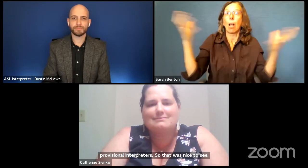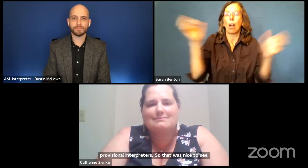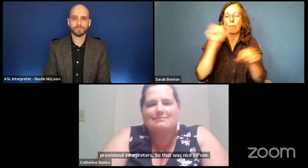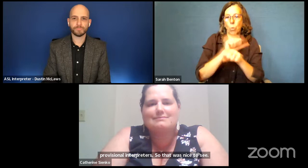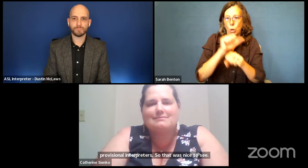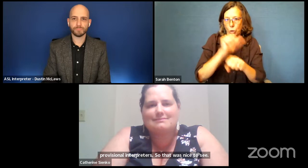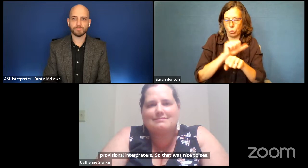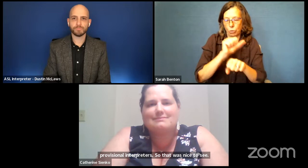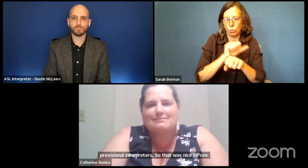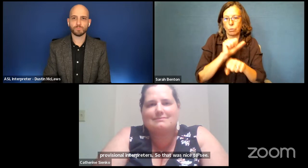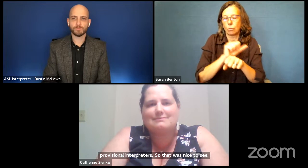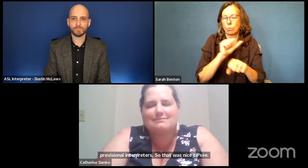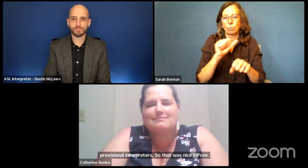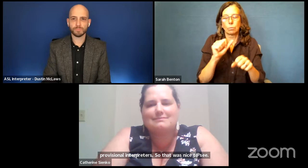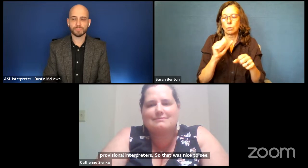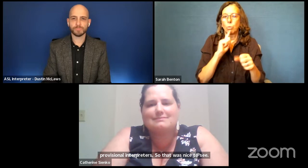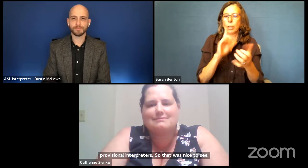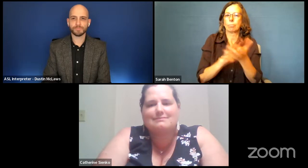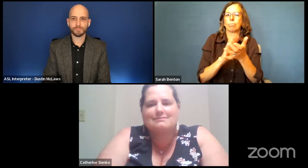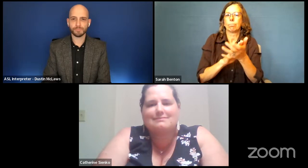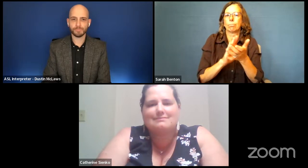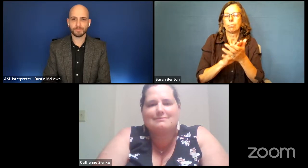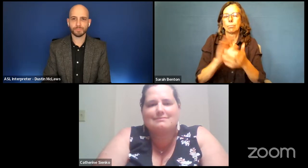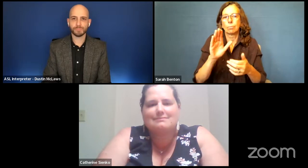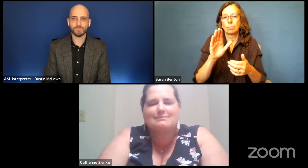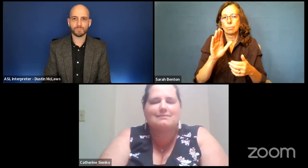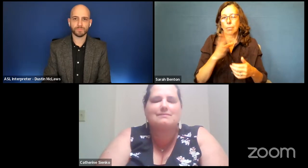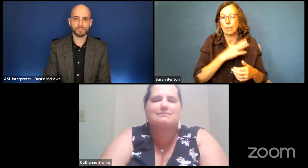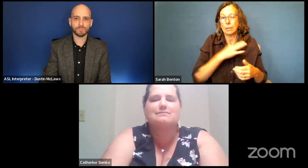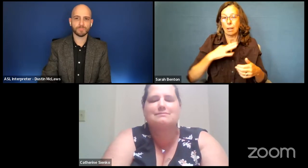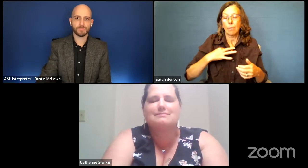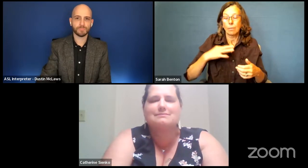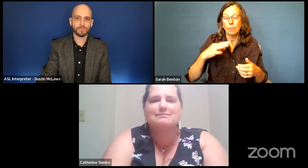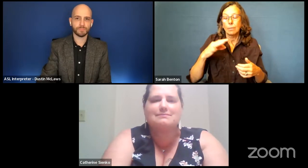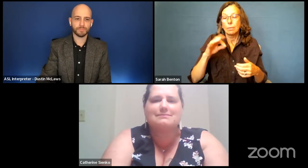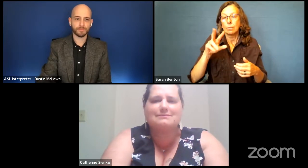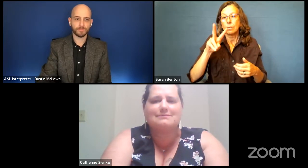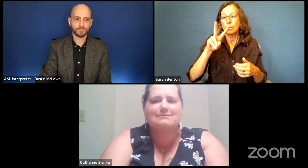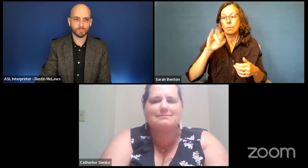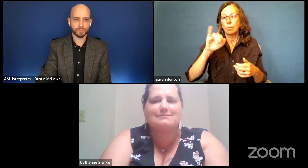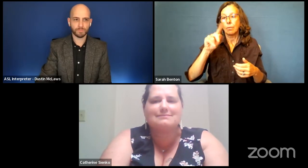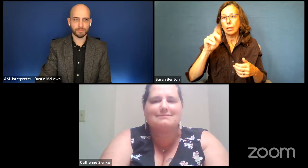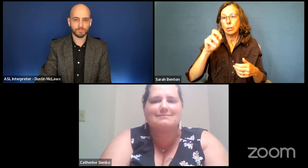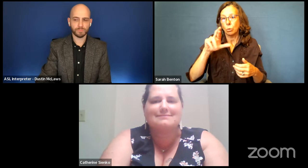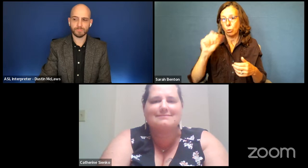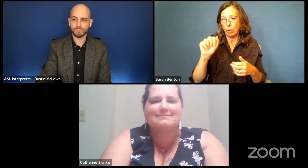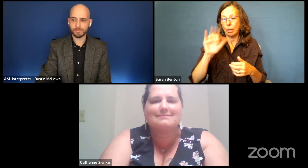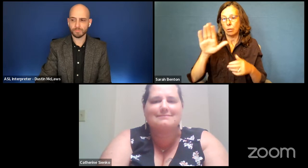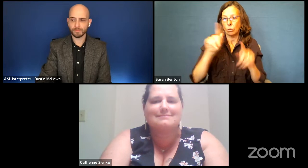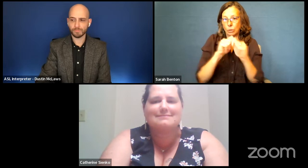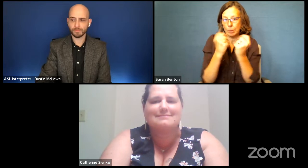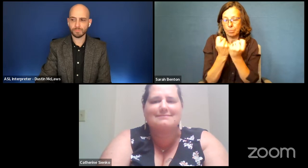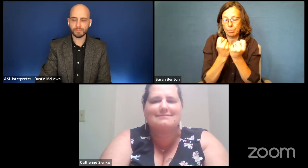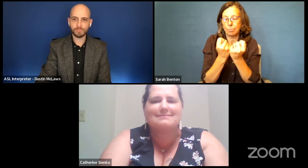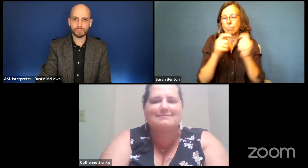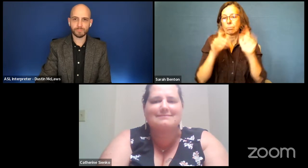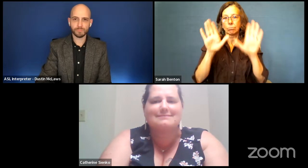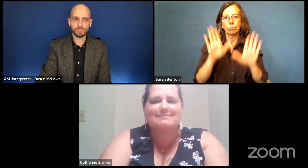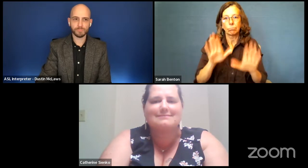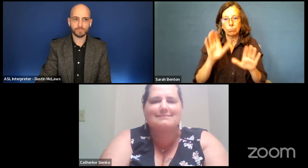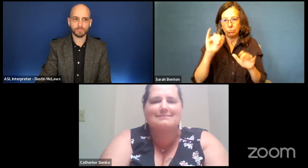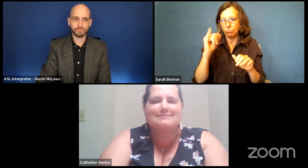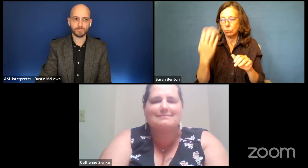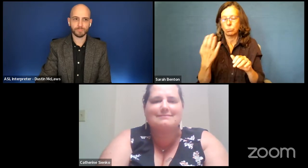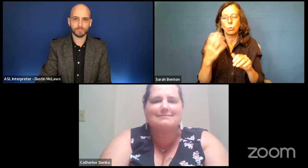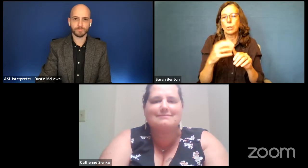a total between those two meetings. So it's definitely been a lot of work. And I really thank the staff, Victoria